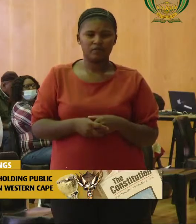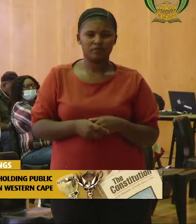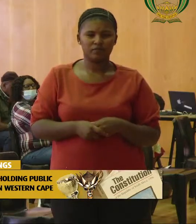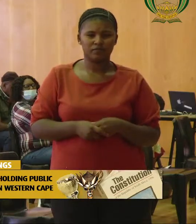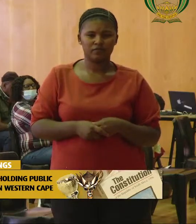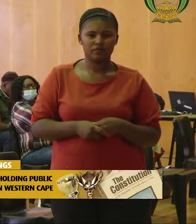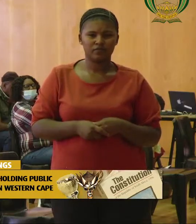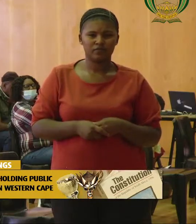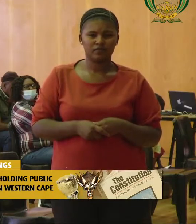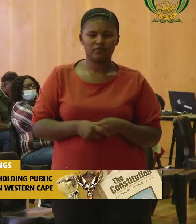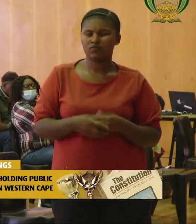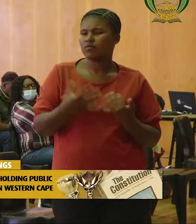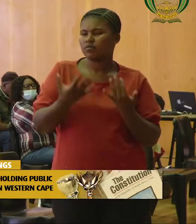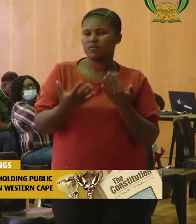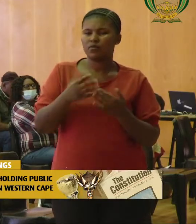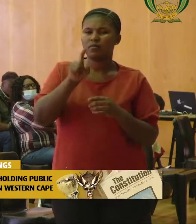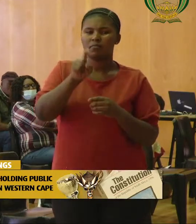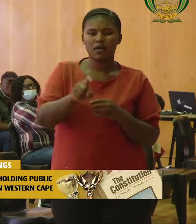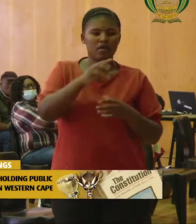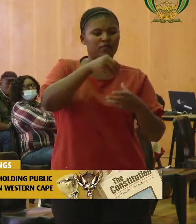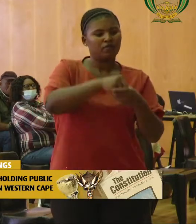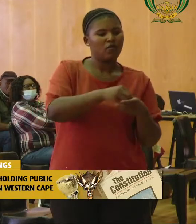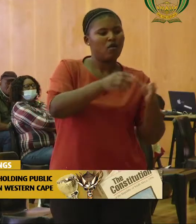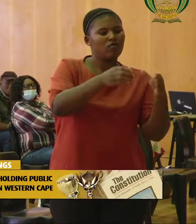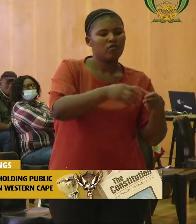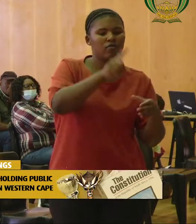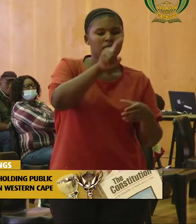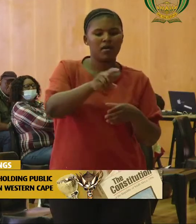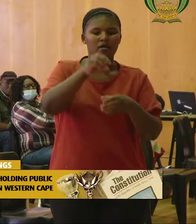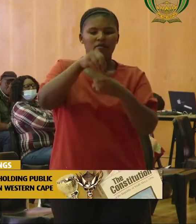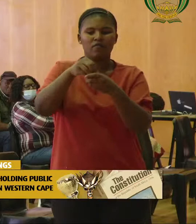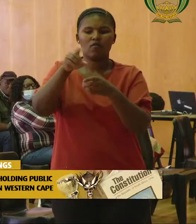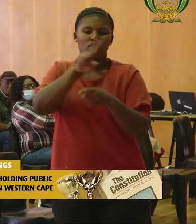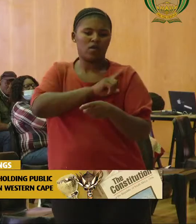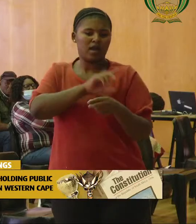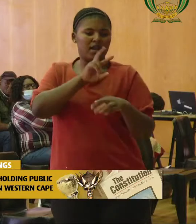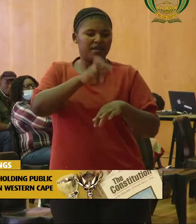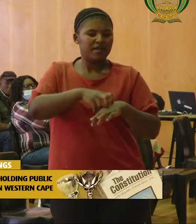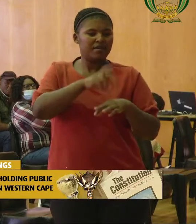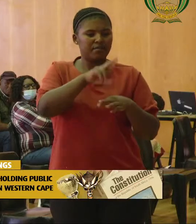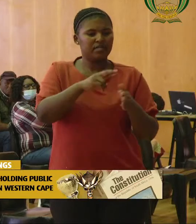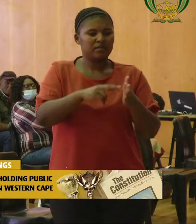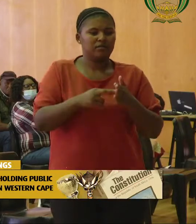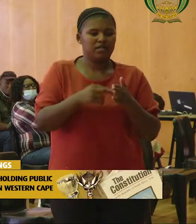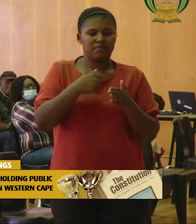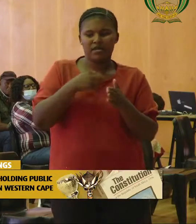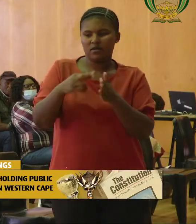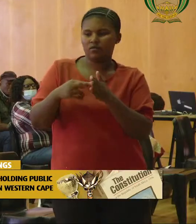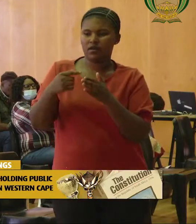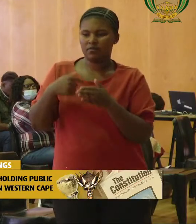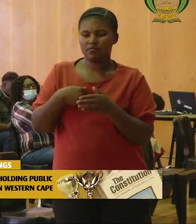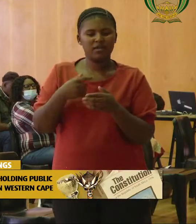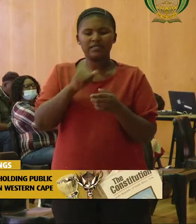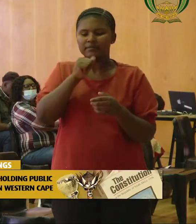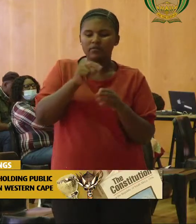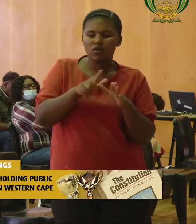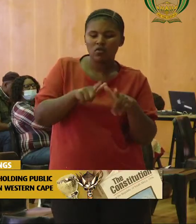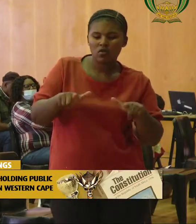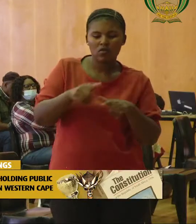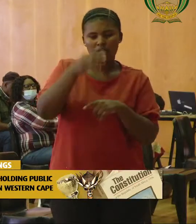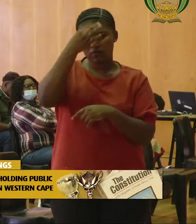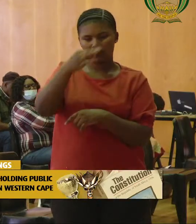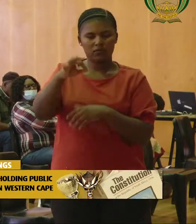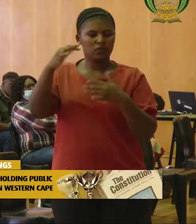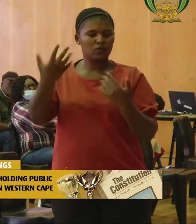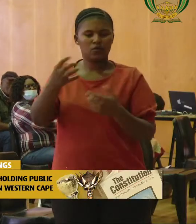the idea that you have to belong to a political party to have representation at any level, whether it be at local government, whether it